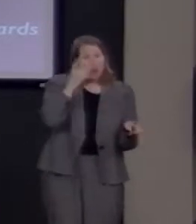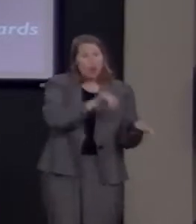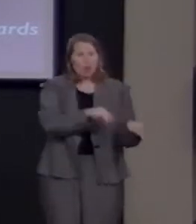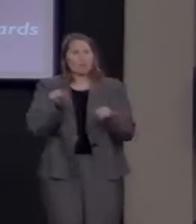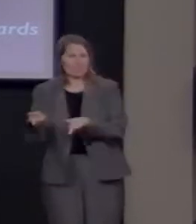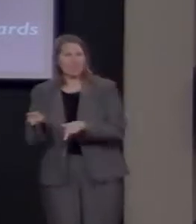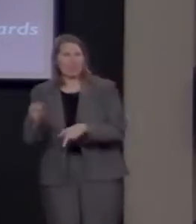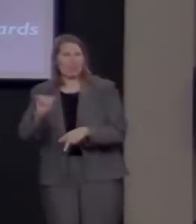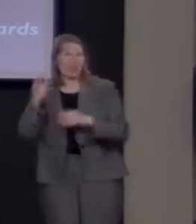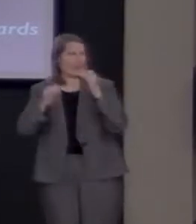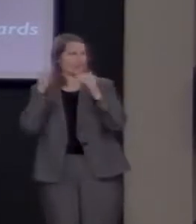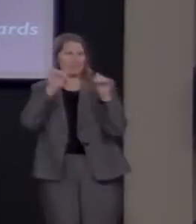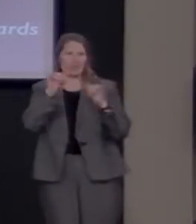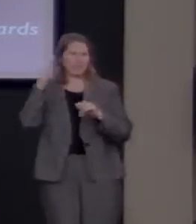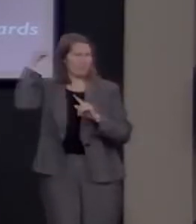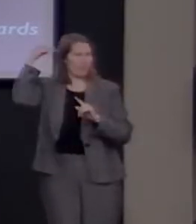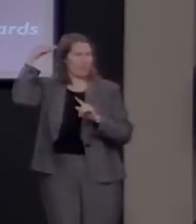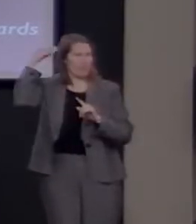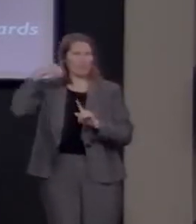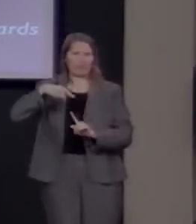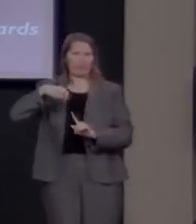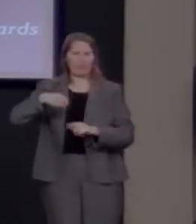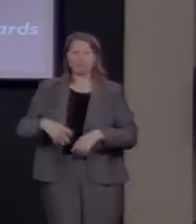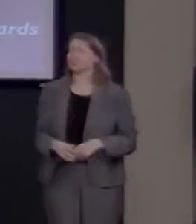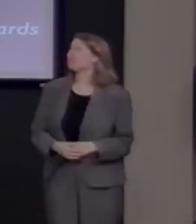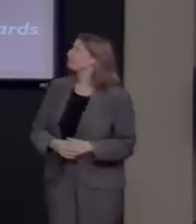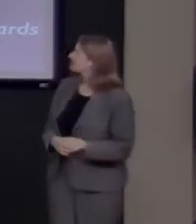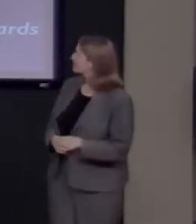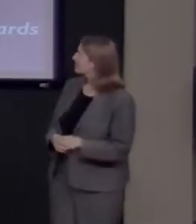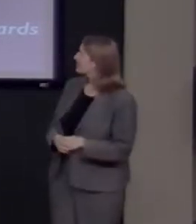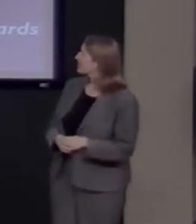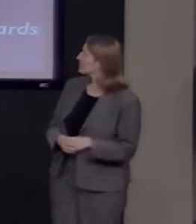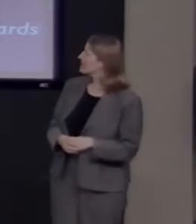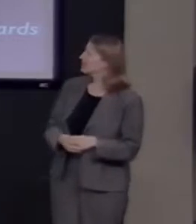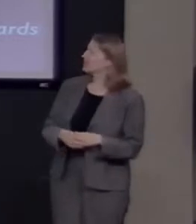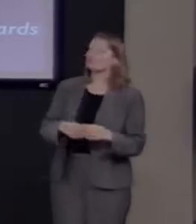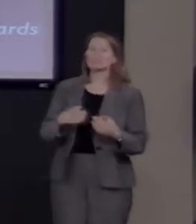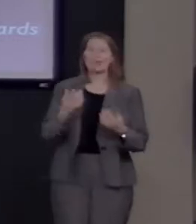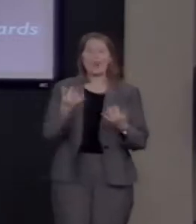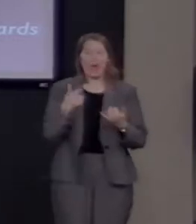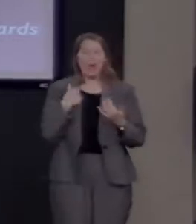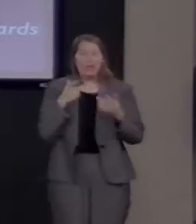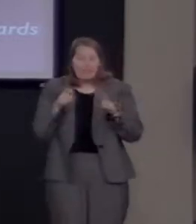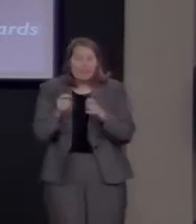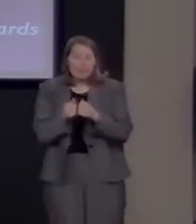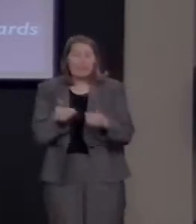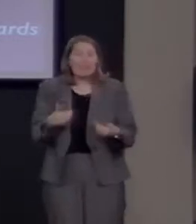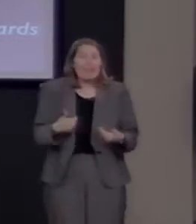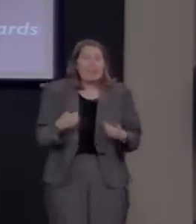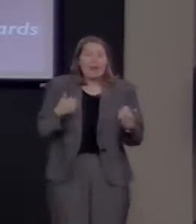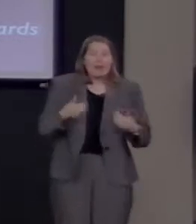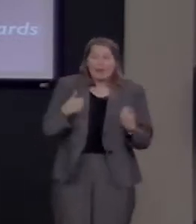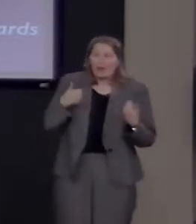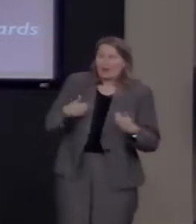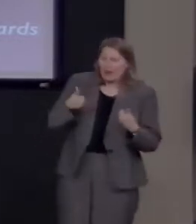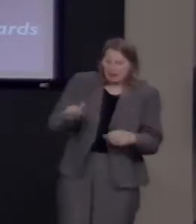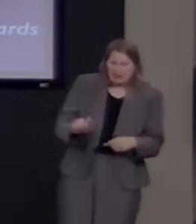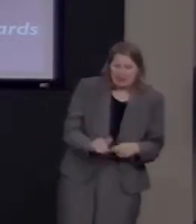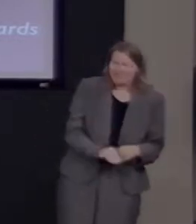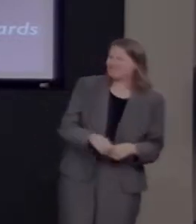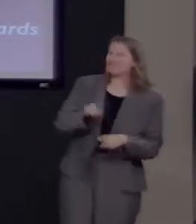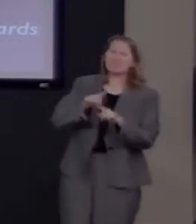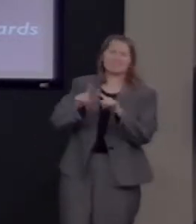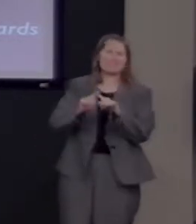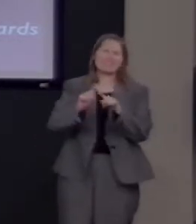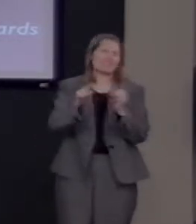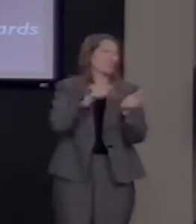the activation in adults. Now, this work has been extended and taken forward to even younger children, and Veronique Izard and Daniel Hyde and